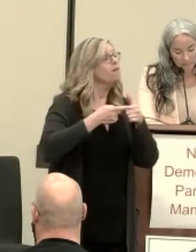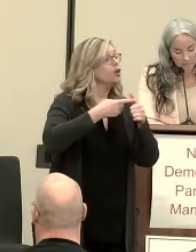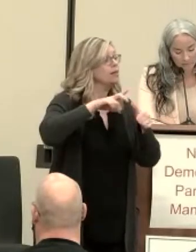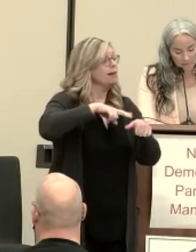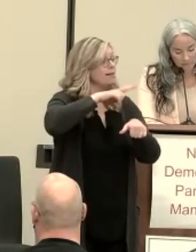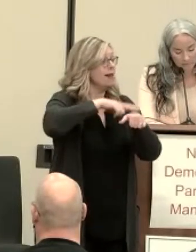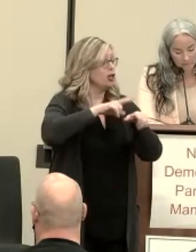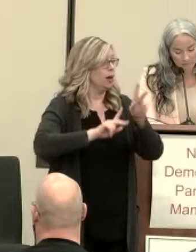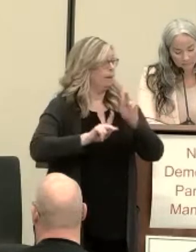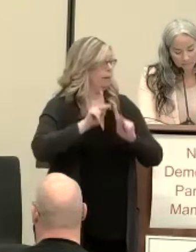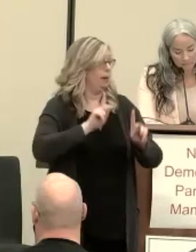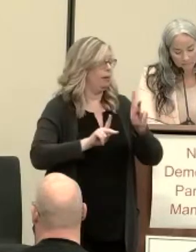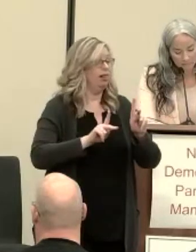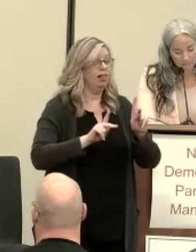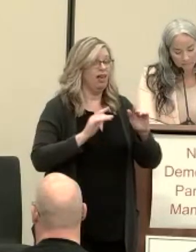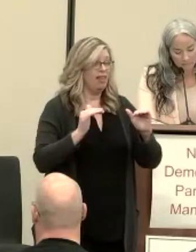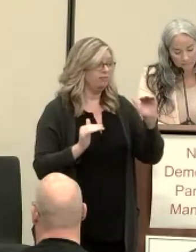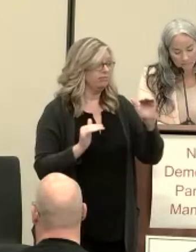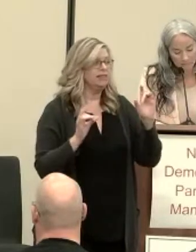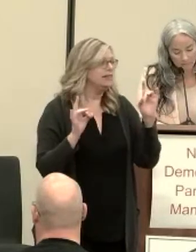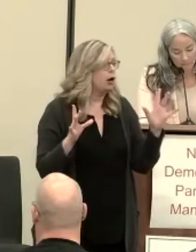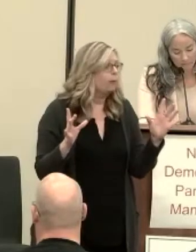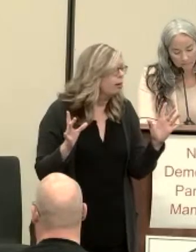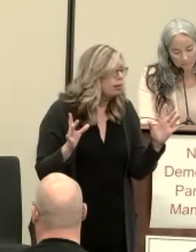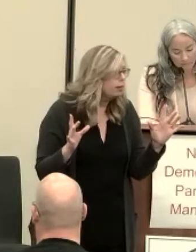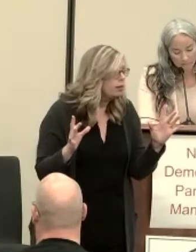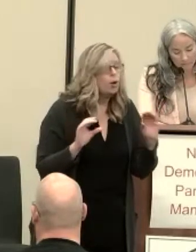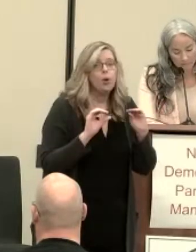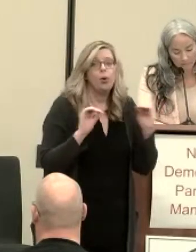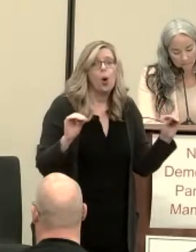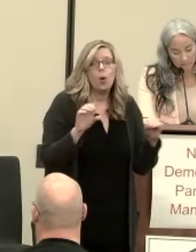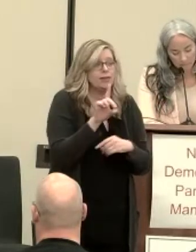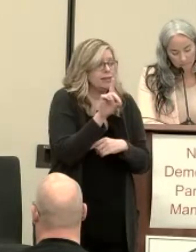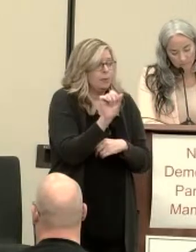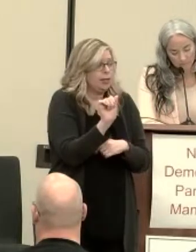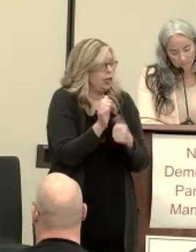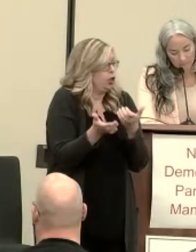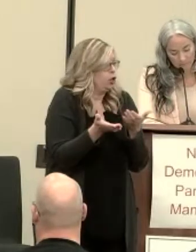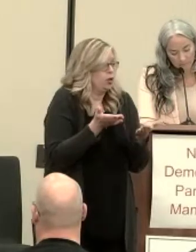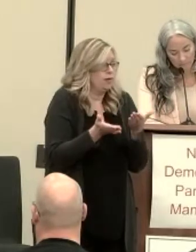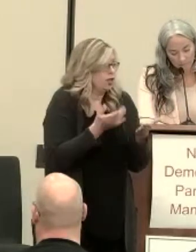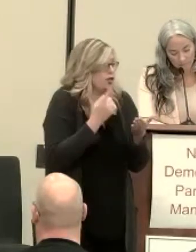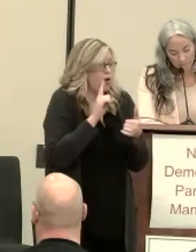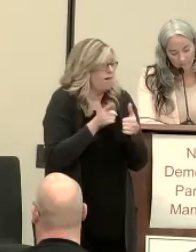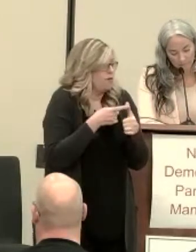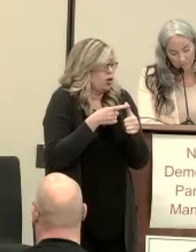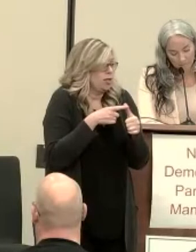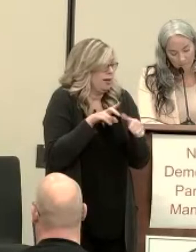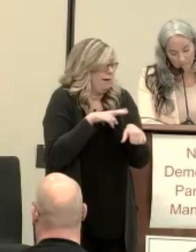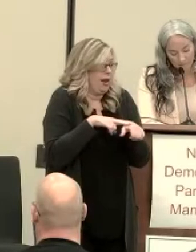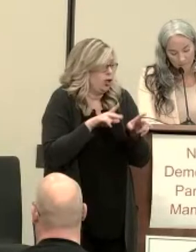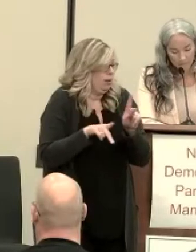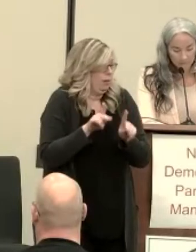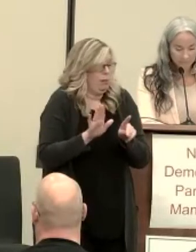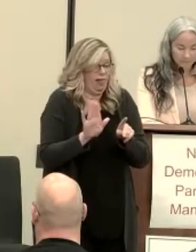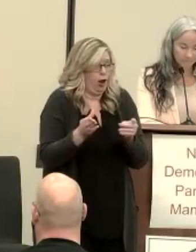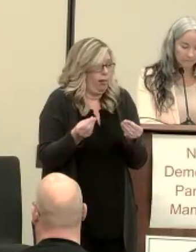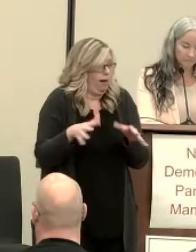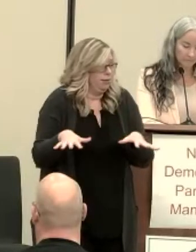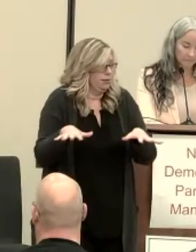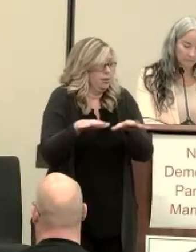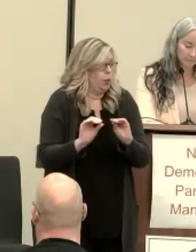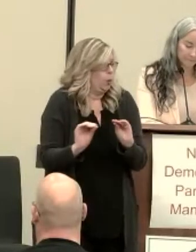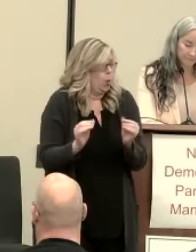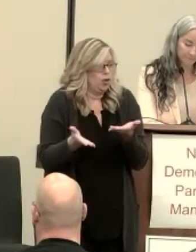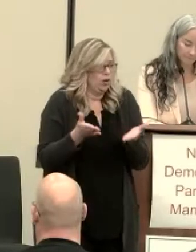it is really terrible. There are basically no disability services on First Nations for adults at all. And that shouldn't